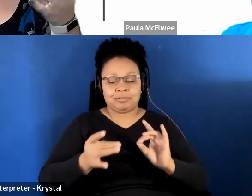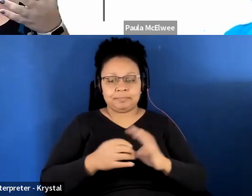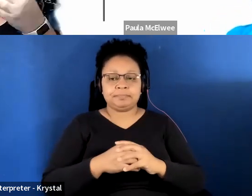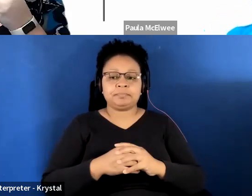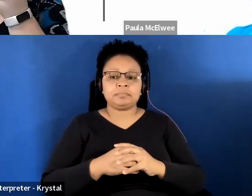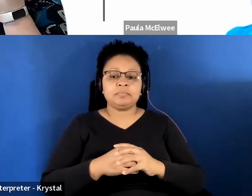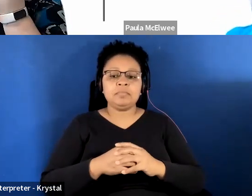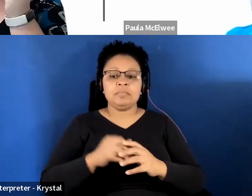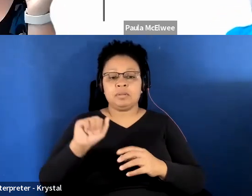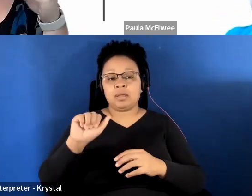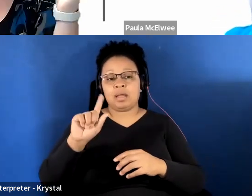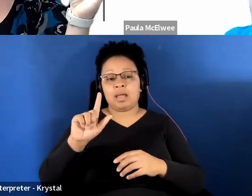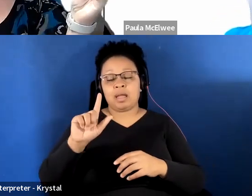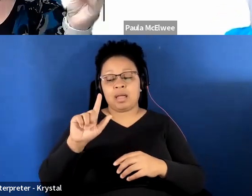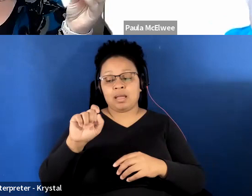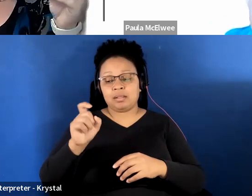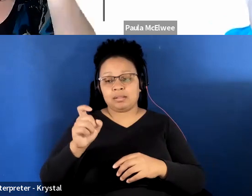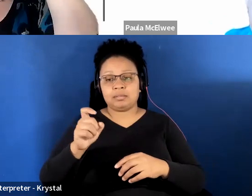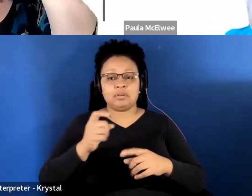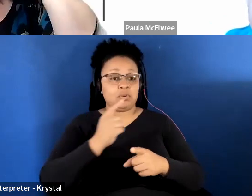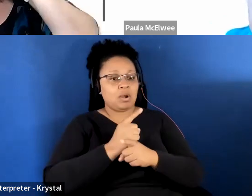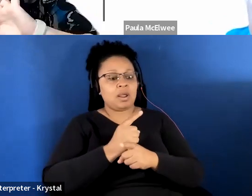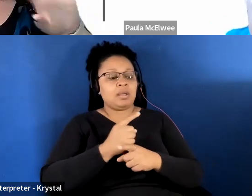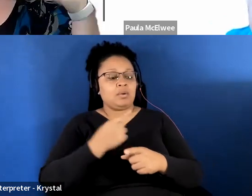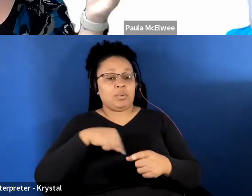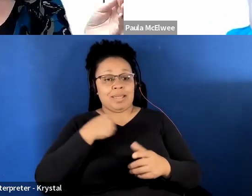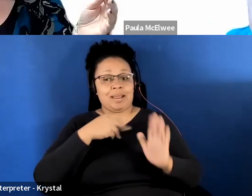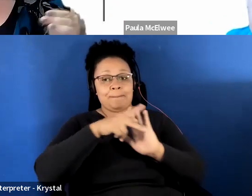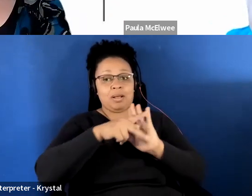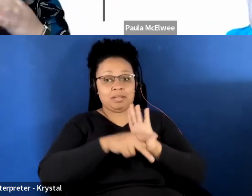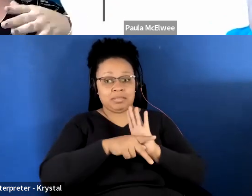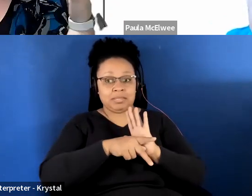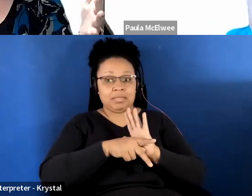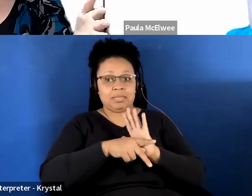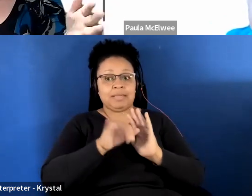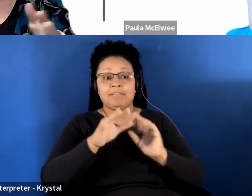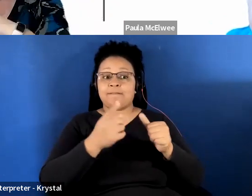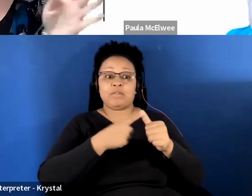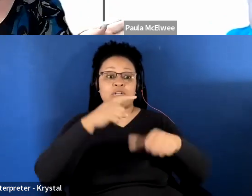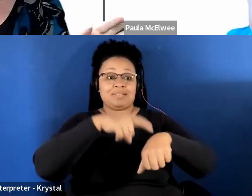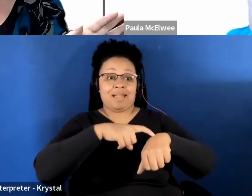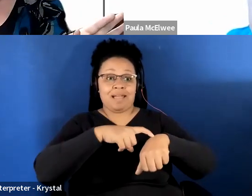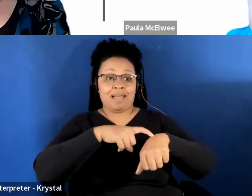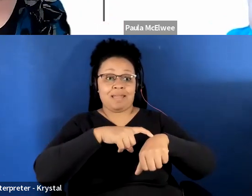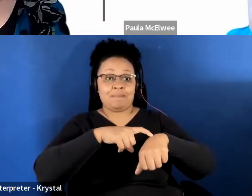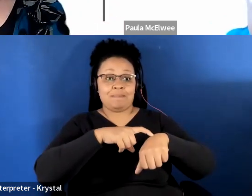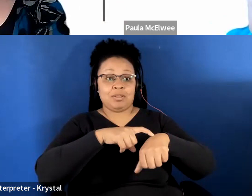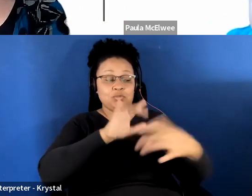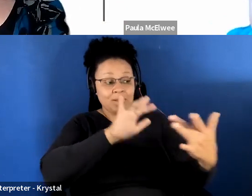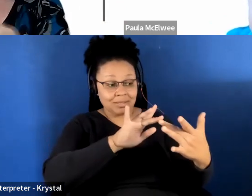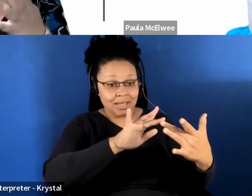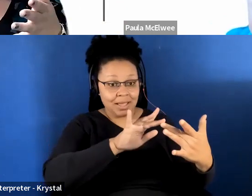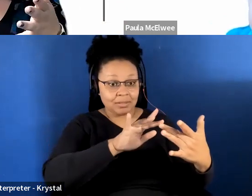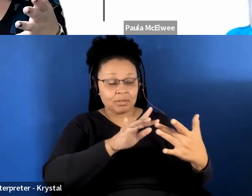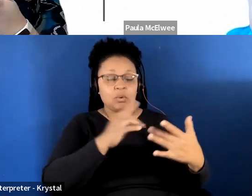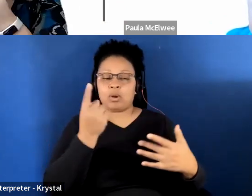of, if it was a cold, outreach that somebody referred somebody, we always send two people.